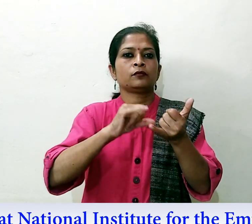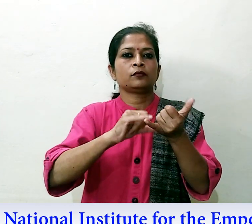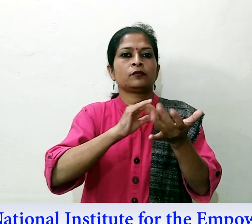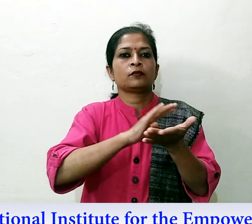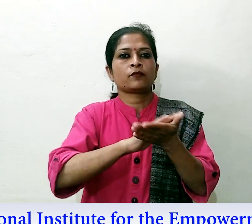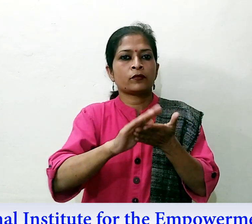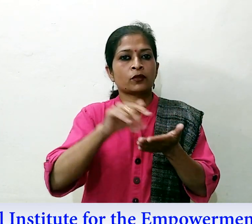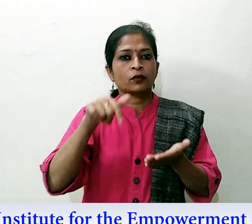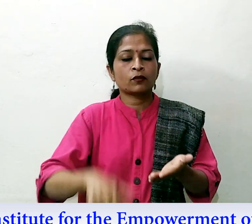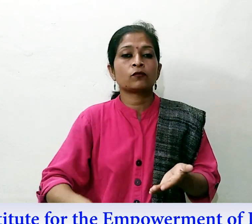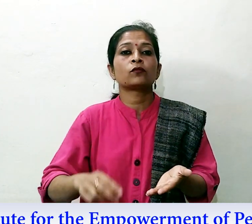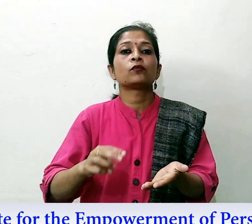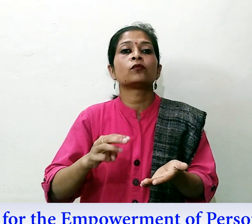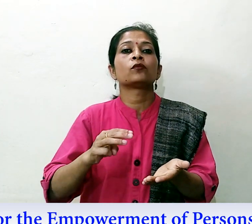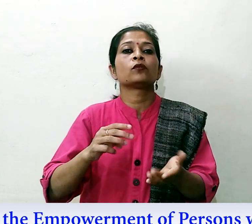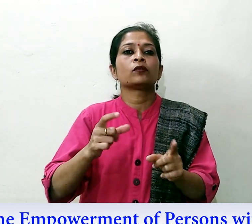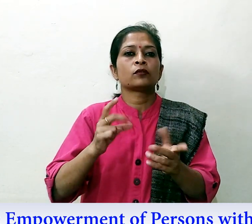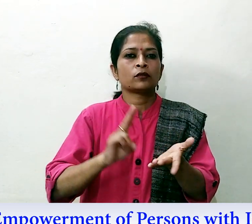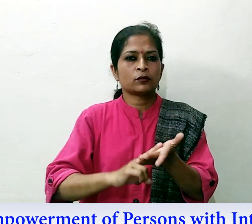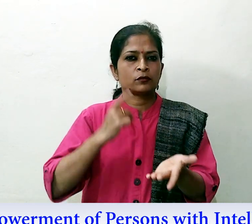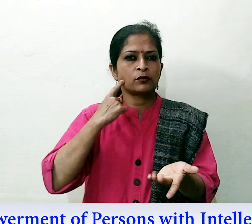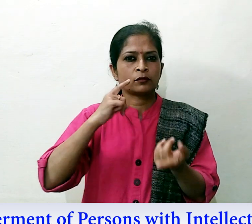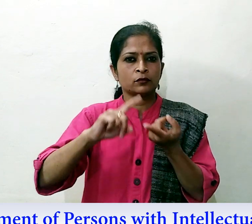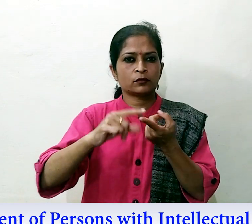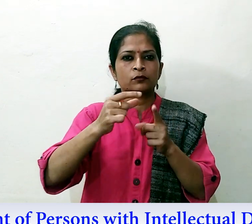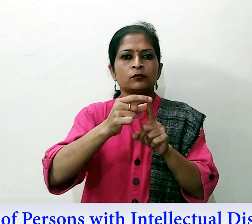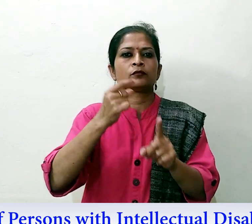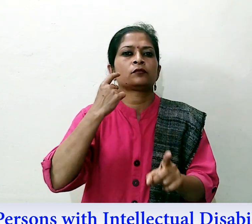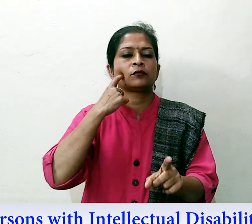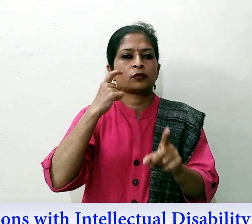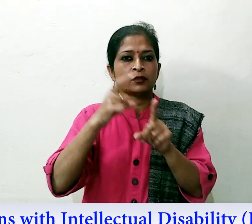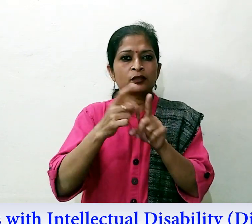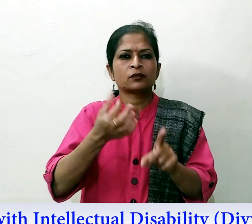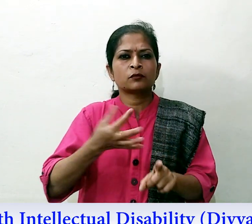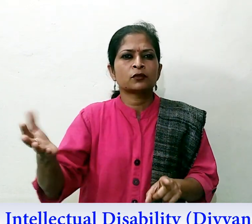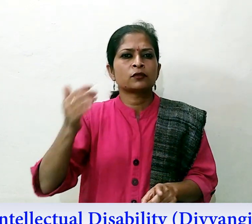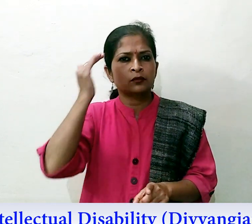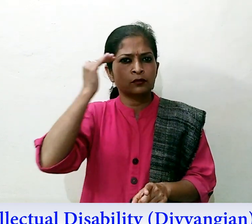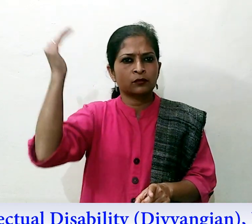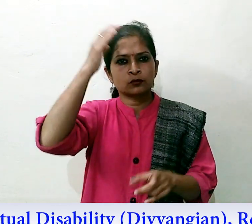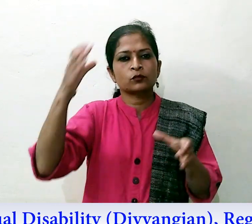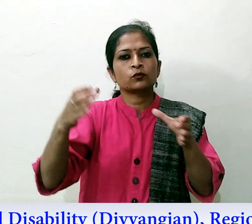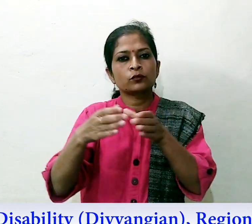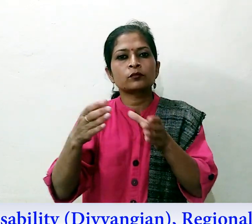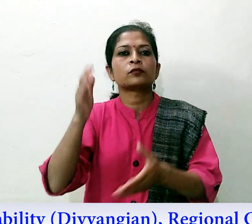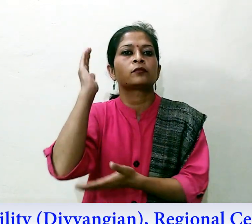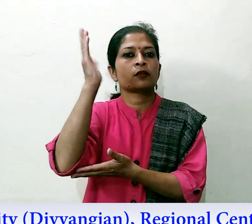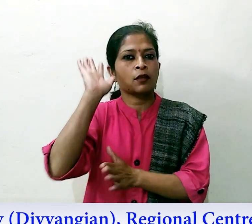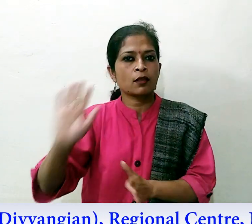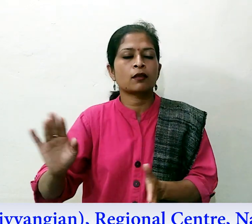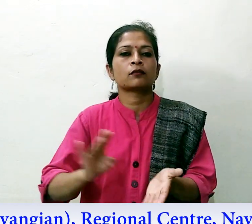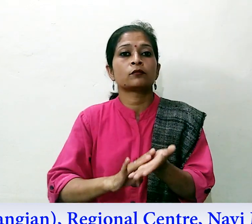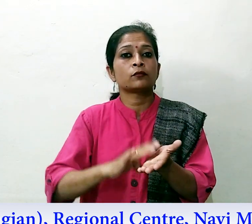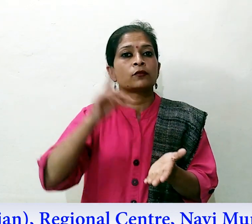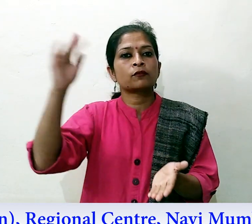with Intellectual Disability, Divyangjan, Regional Center, Navi Mumbai, Maharashtra,